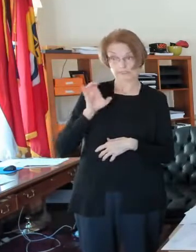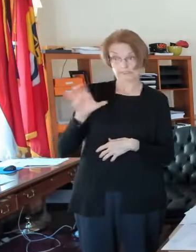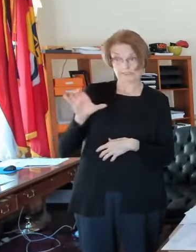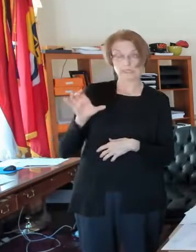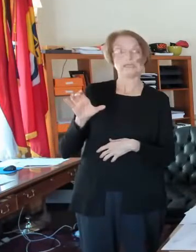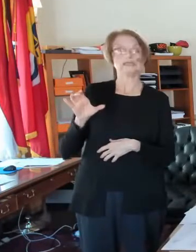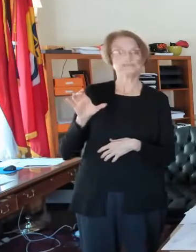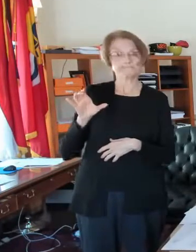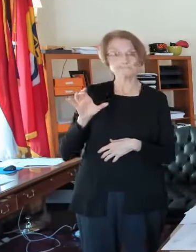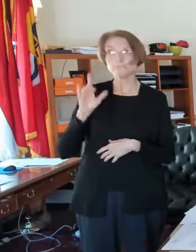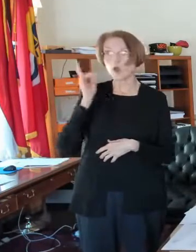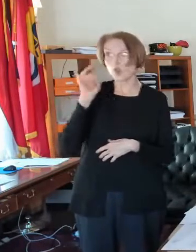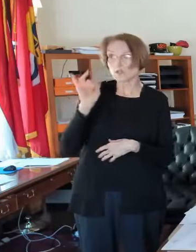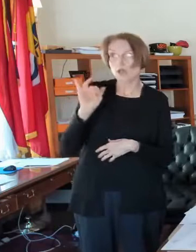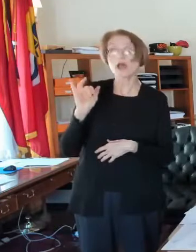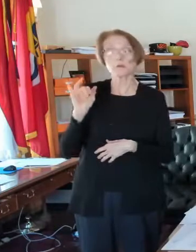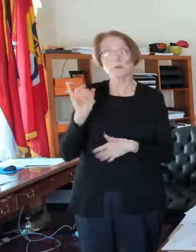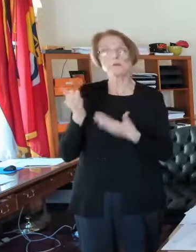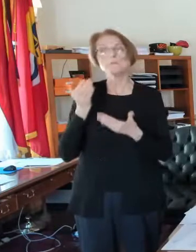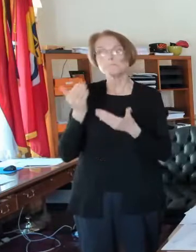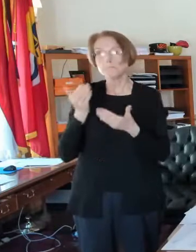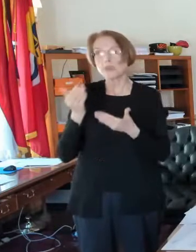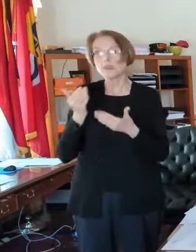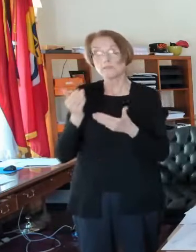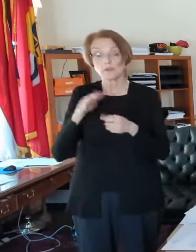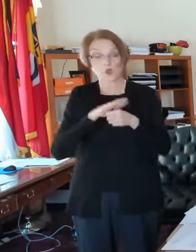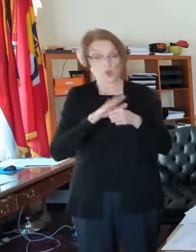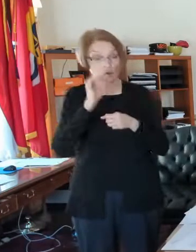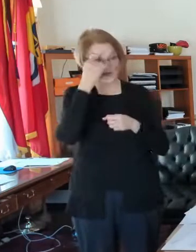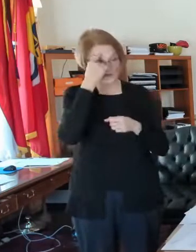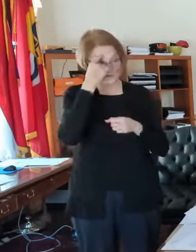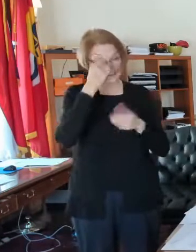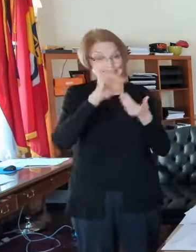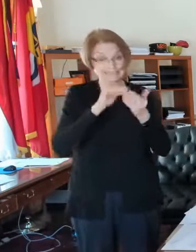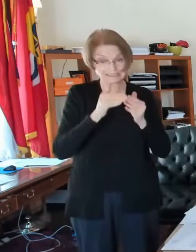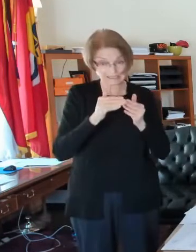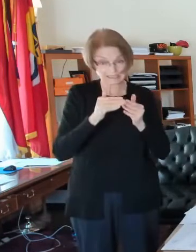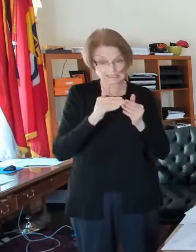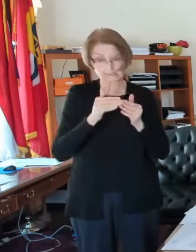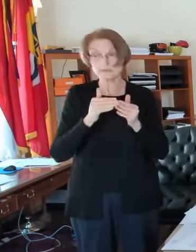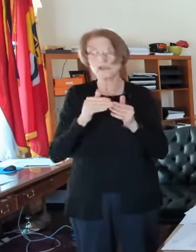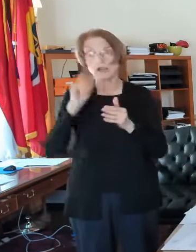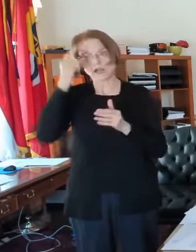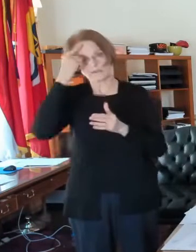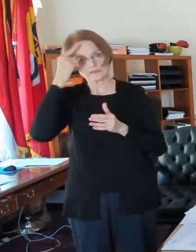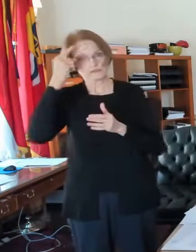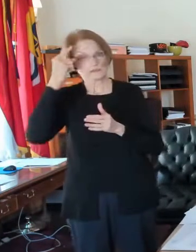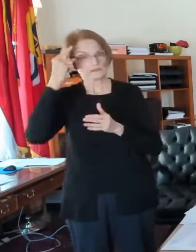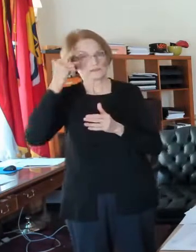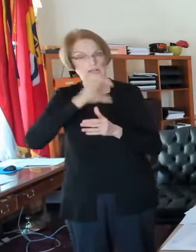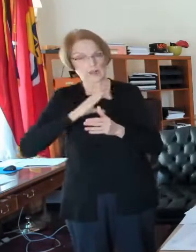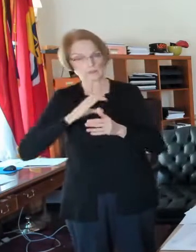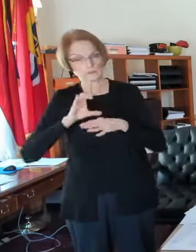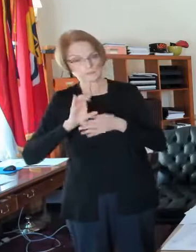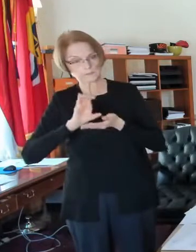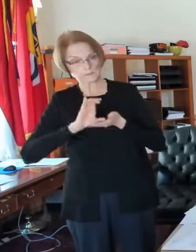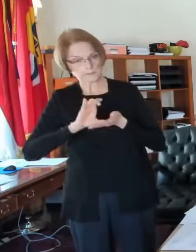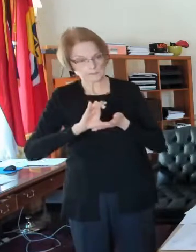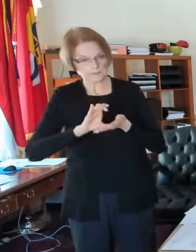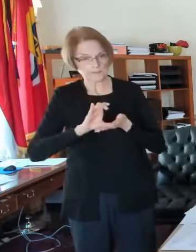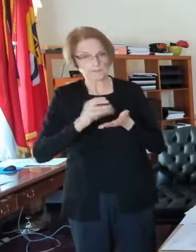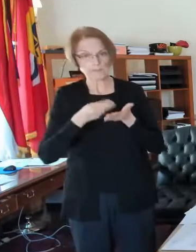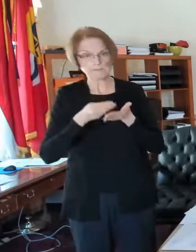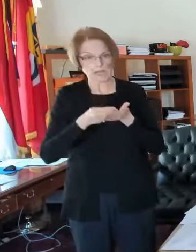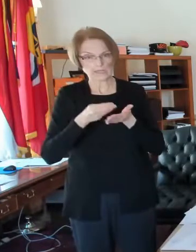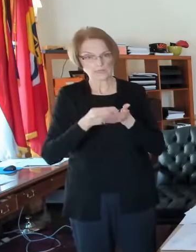there may be some funding coming to local governments, cities and local governments, to replace the millions and millions of dollars that we have